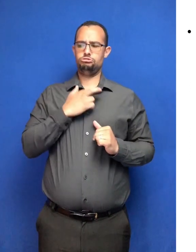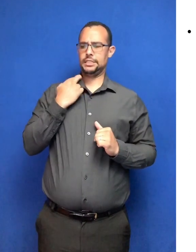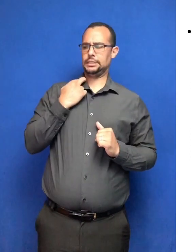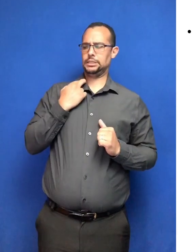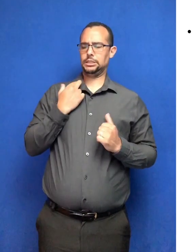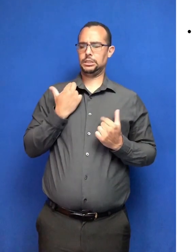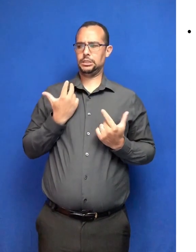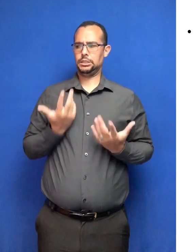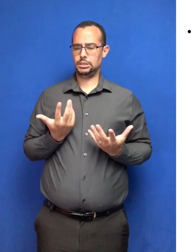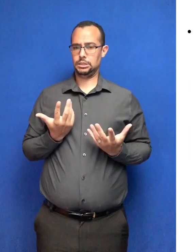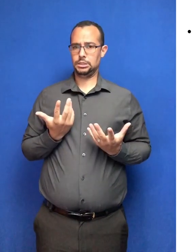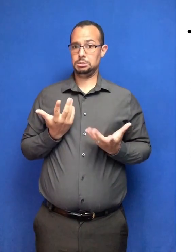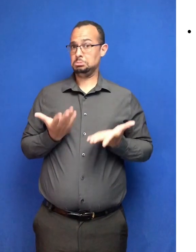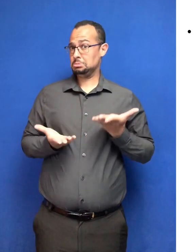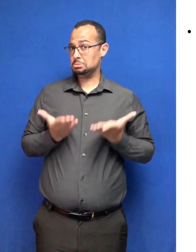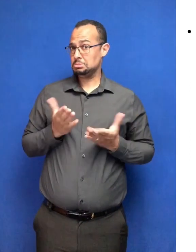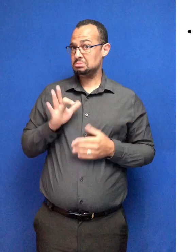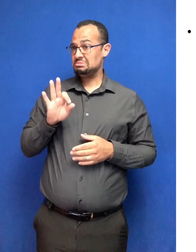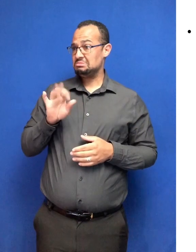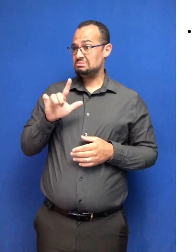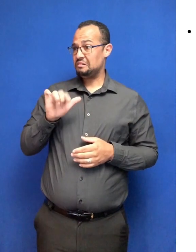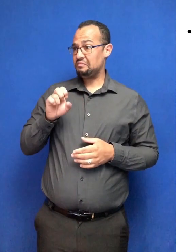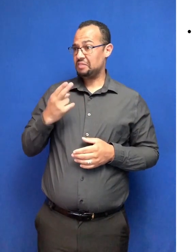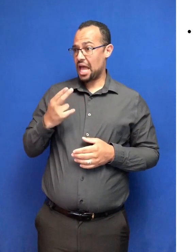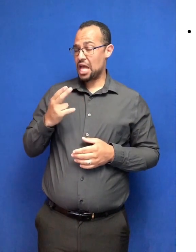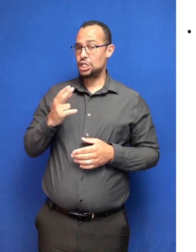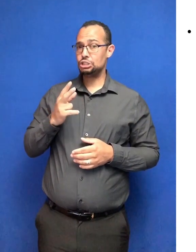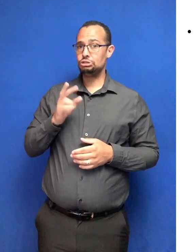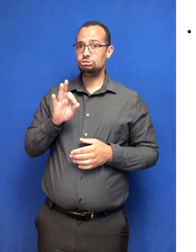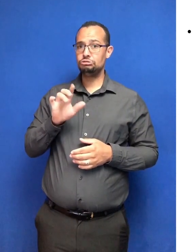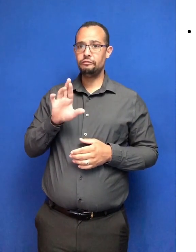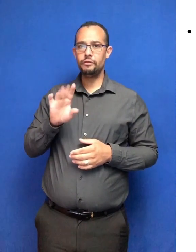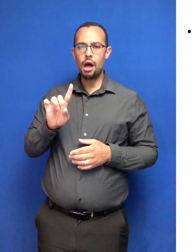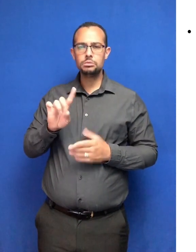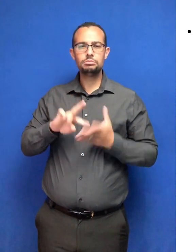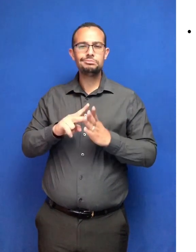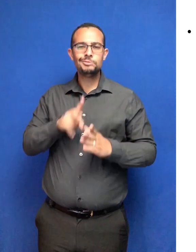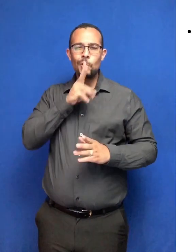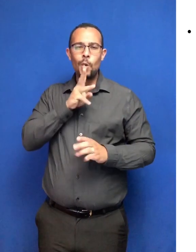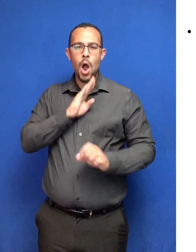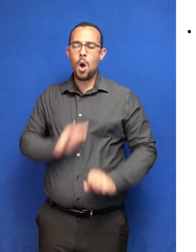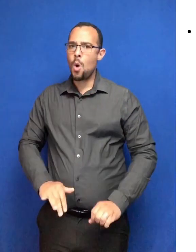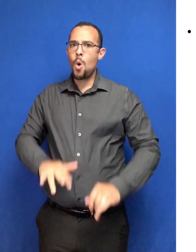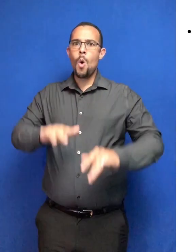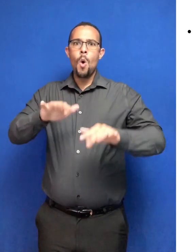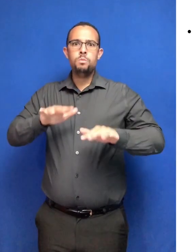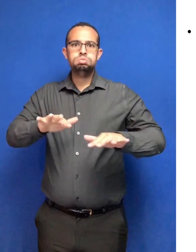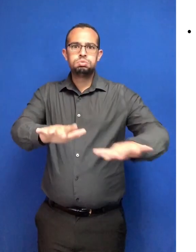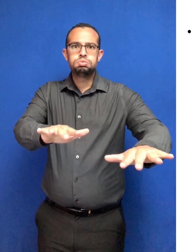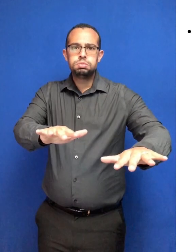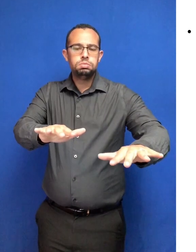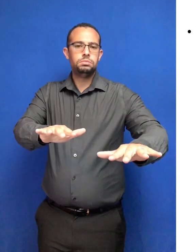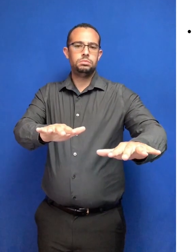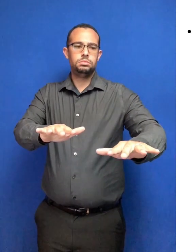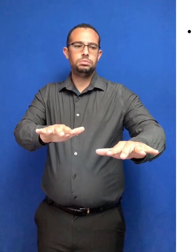you in an area where flash flooding can be a concern? Because if so, then it's important